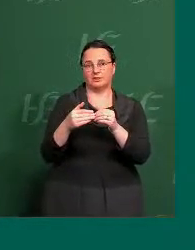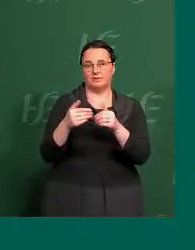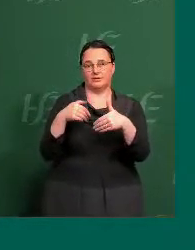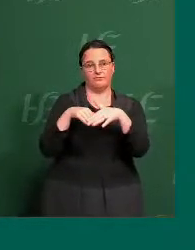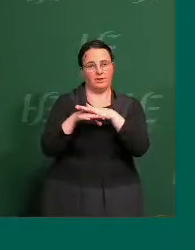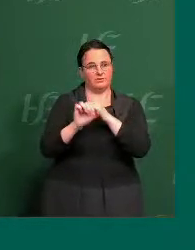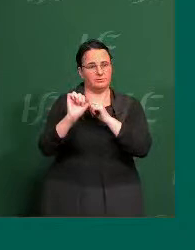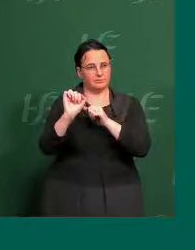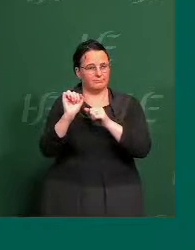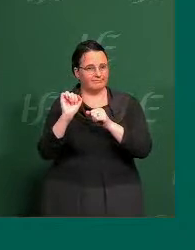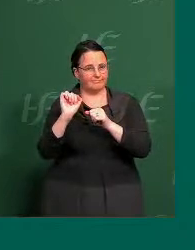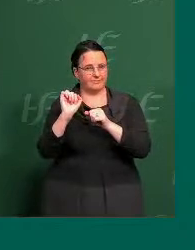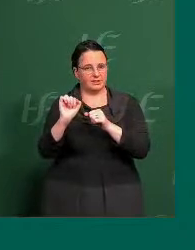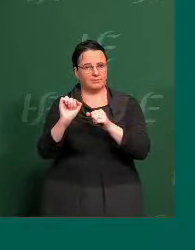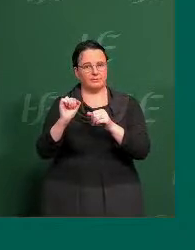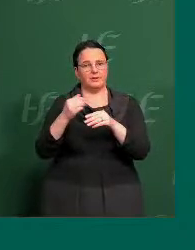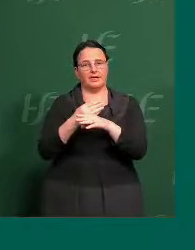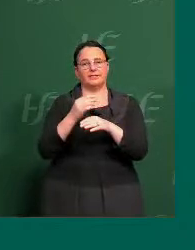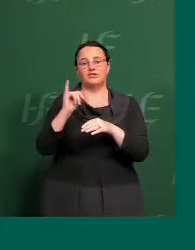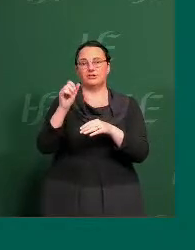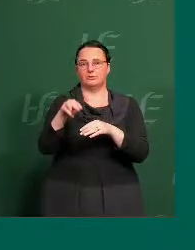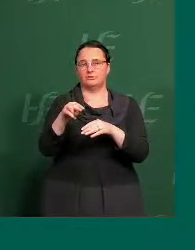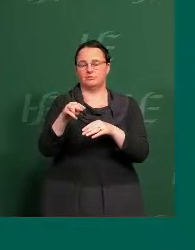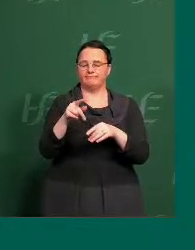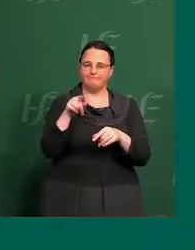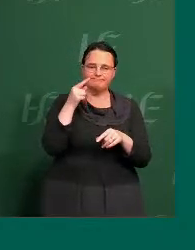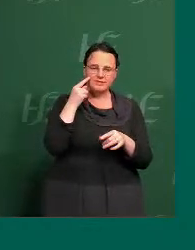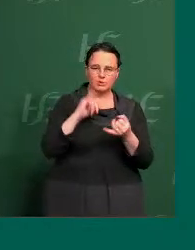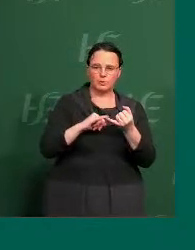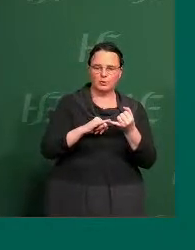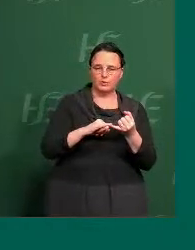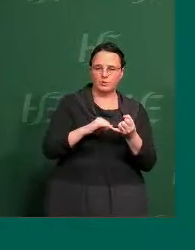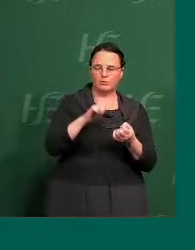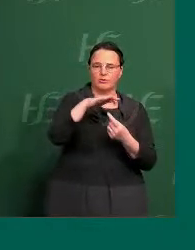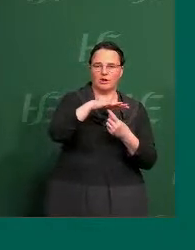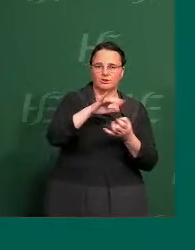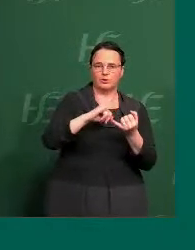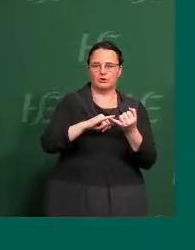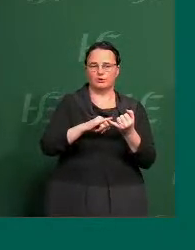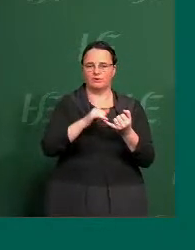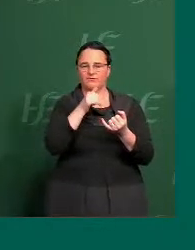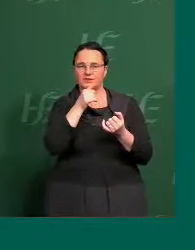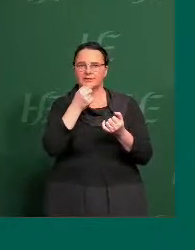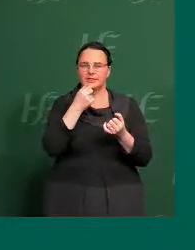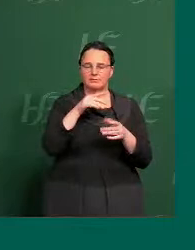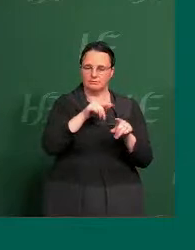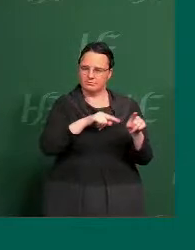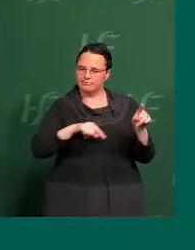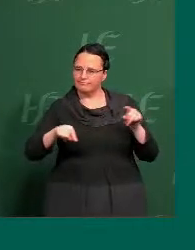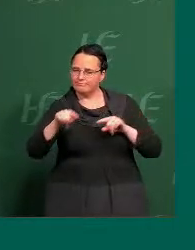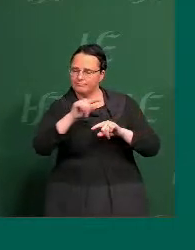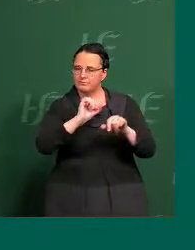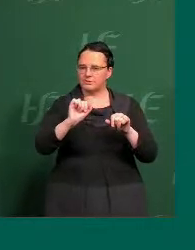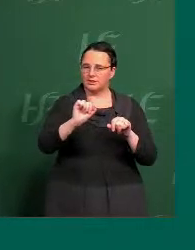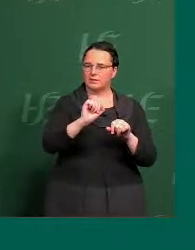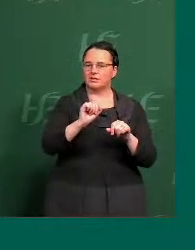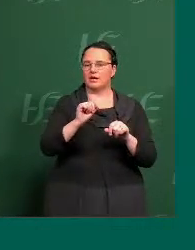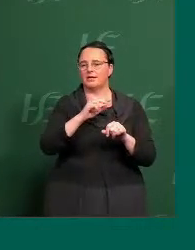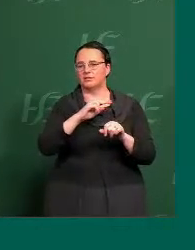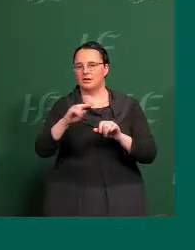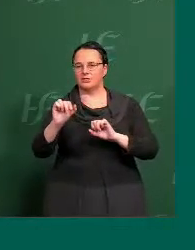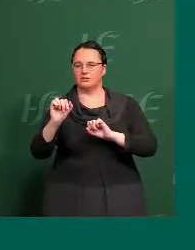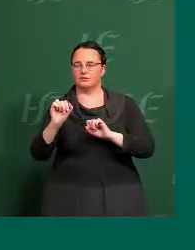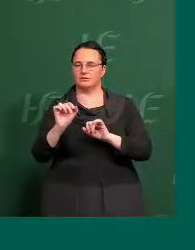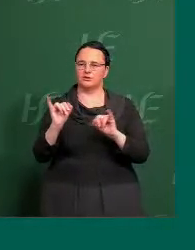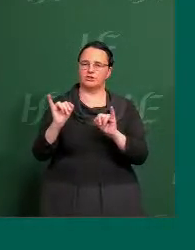particularly in the context of GPs, their prioritisation of this in terms of other maybe non-urgent services that